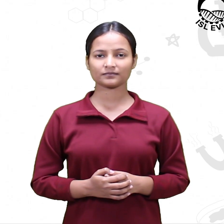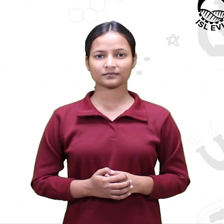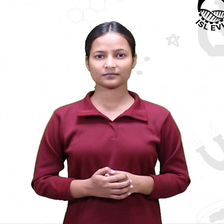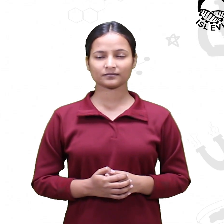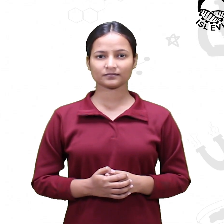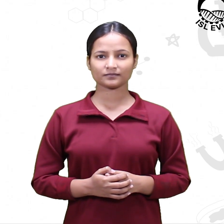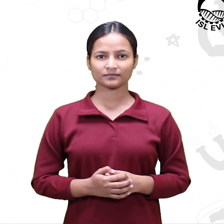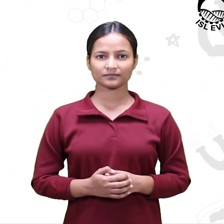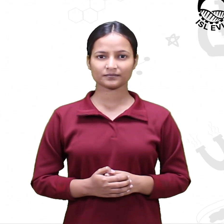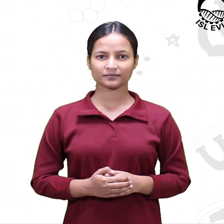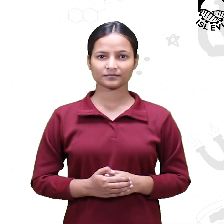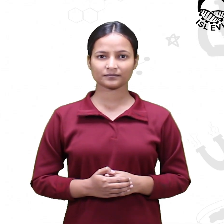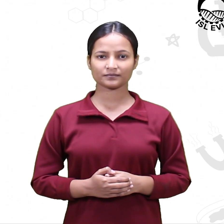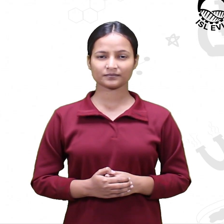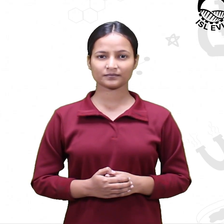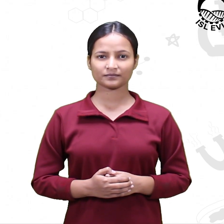cancerous.